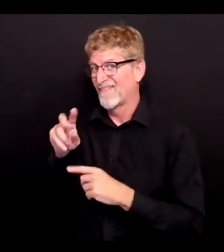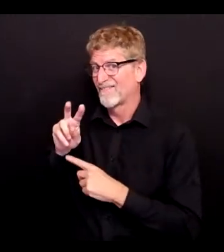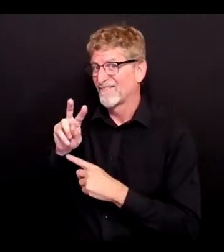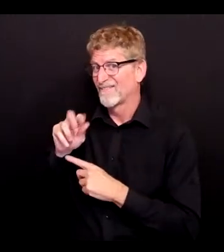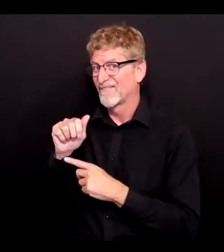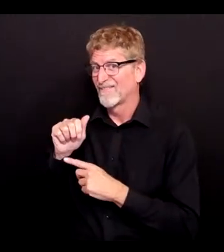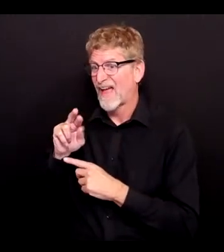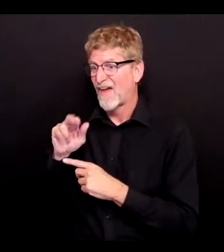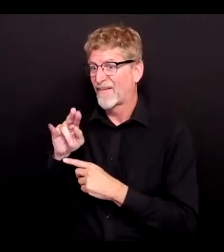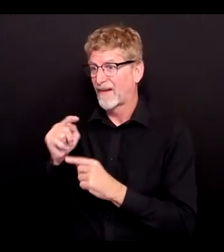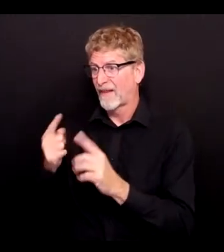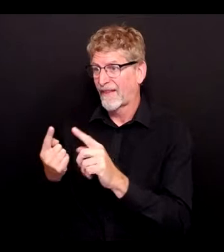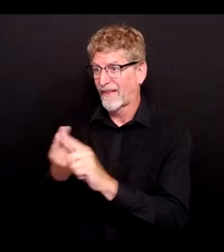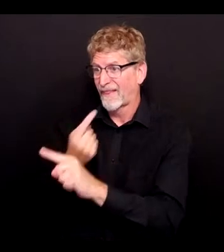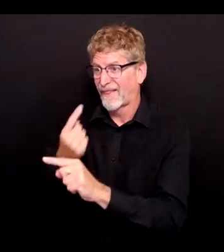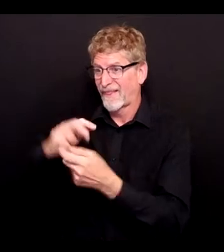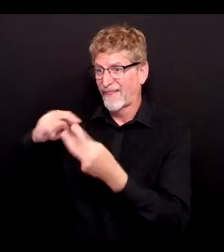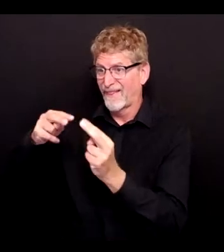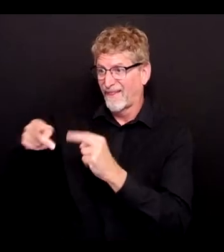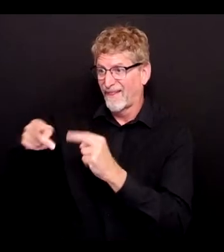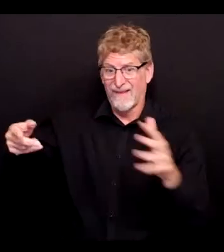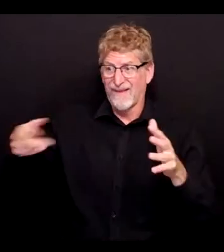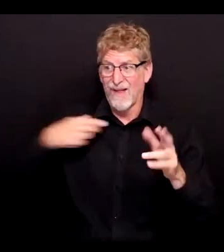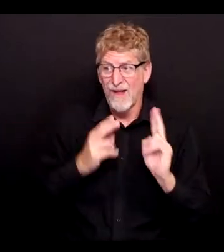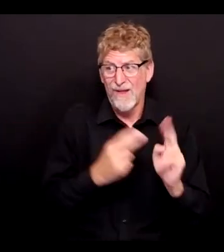and do so as soon as they can.